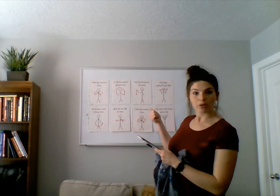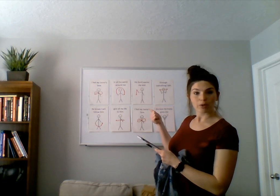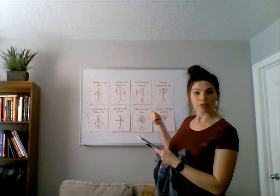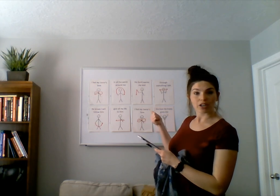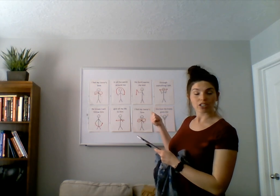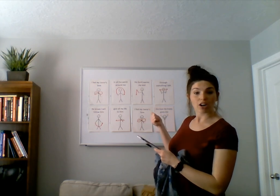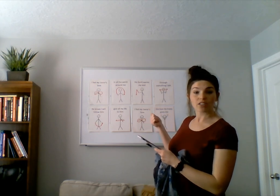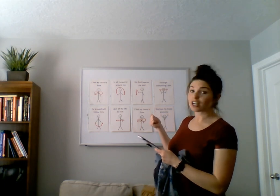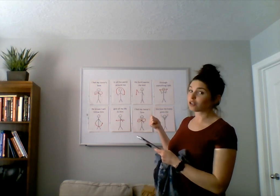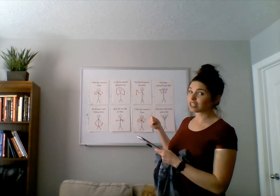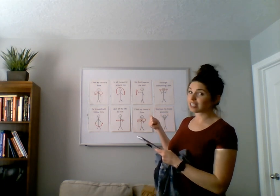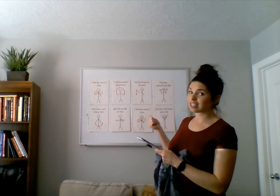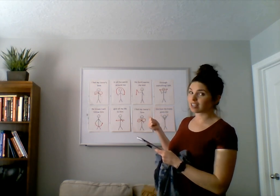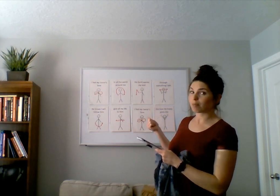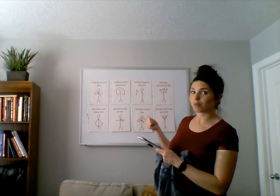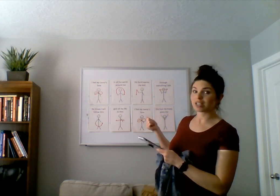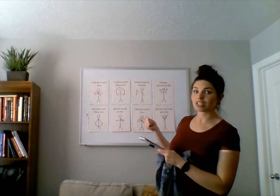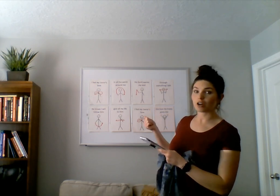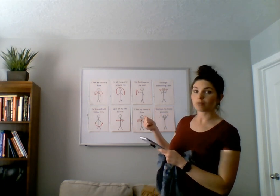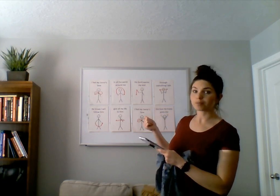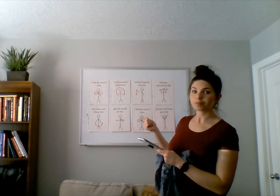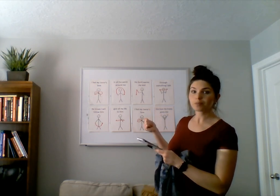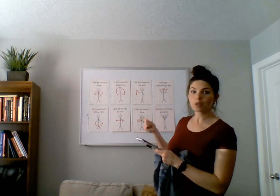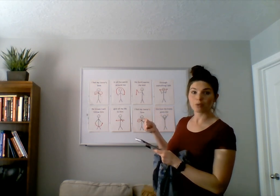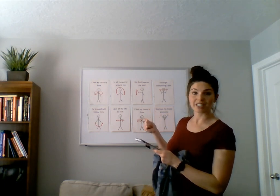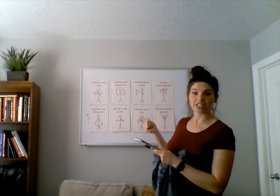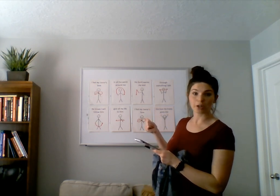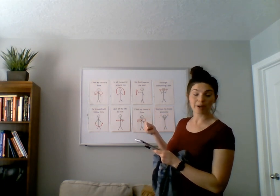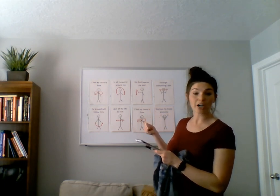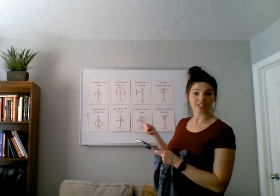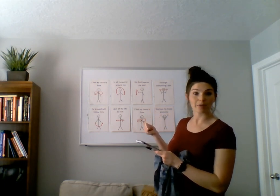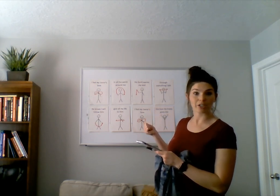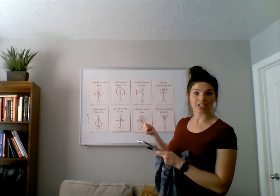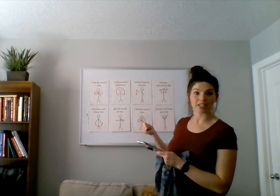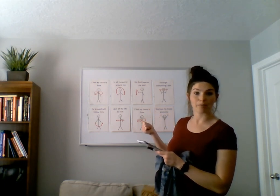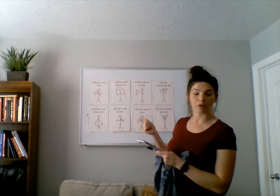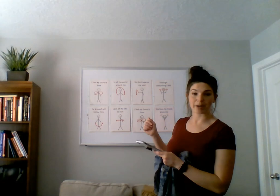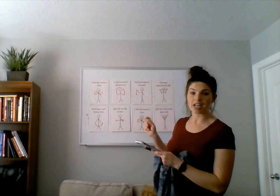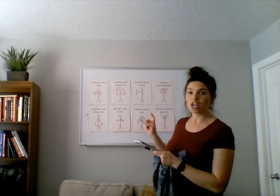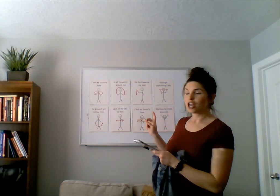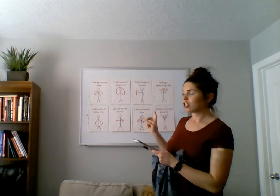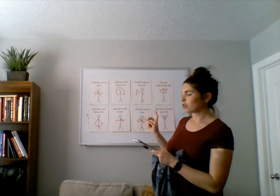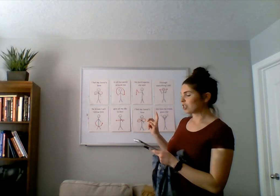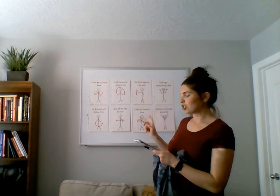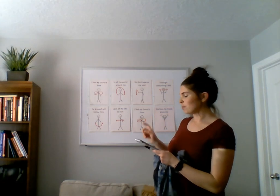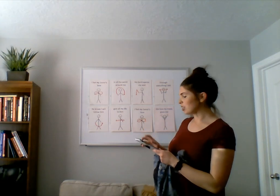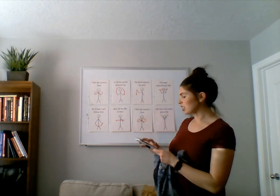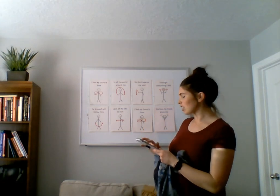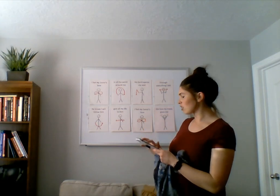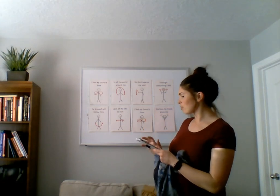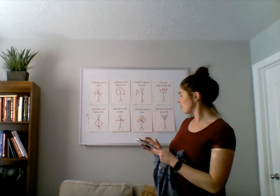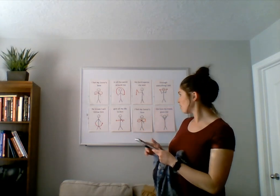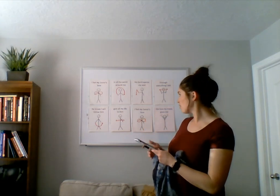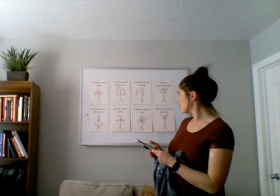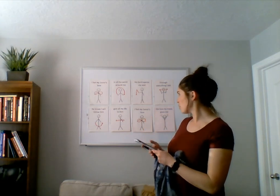doing with our scarves. I know you did this a couple weeks ago with Sister Peterson when she sent for me. So this should be just a little bit of a review.